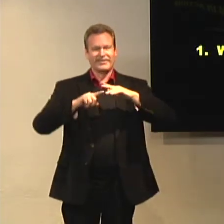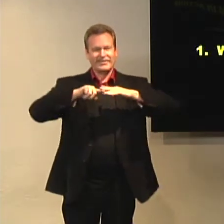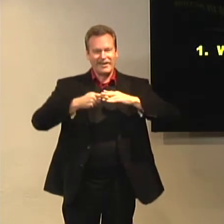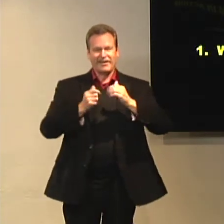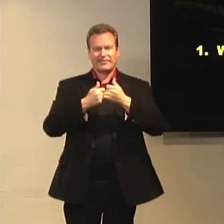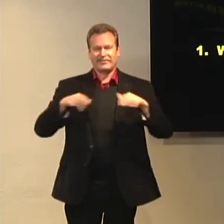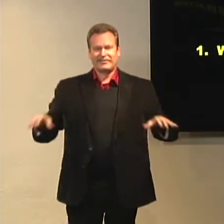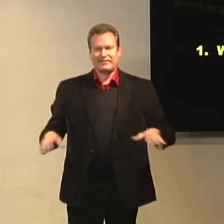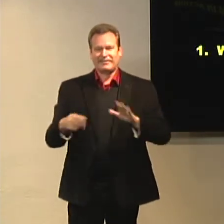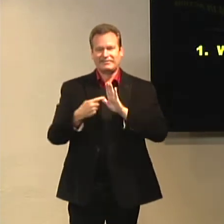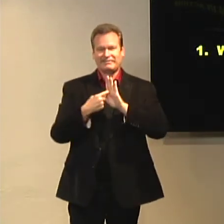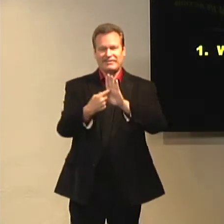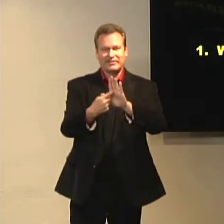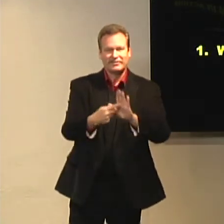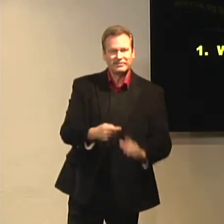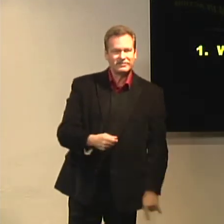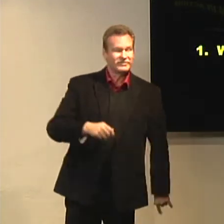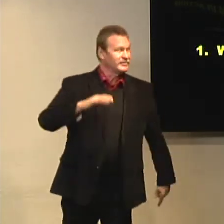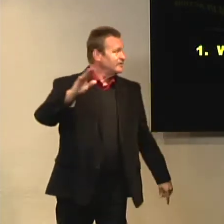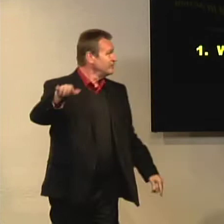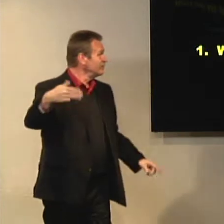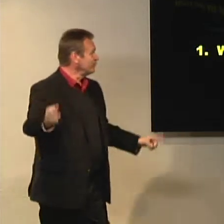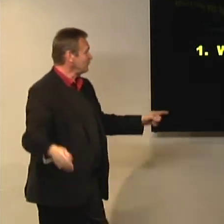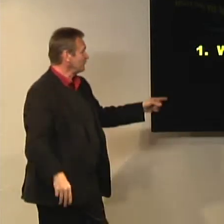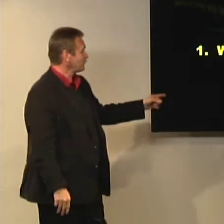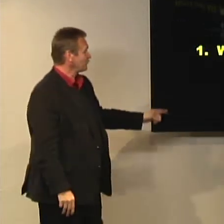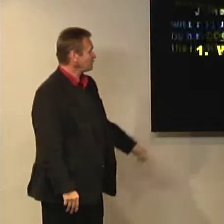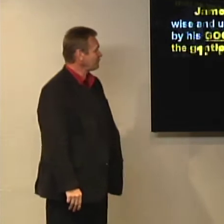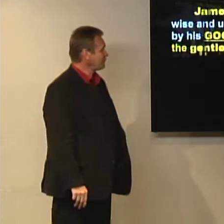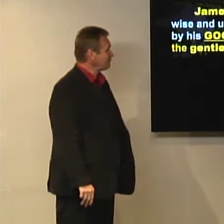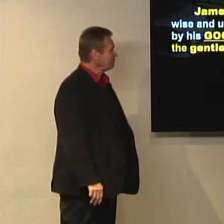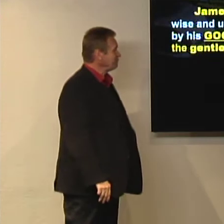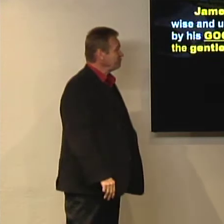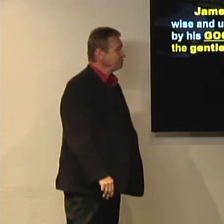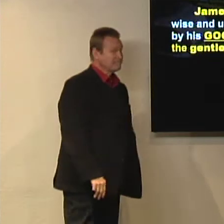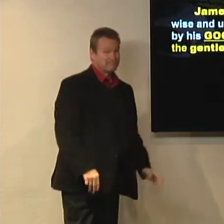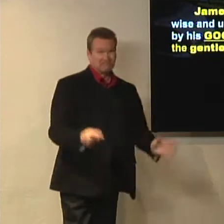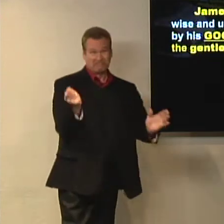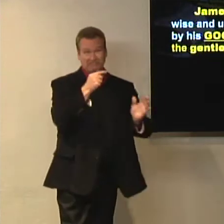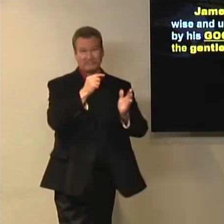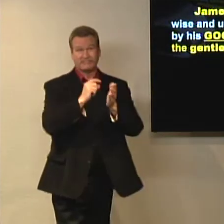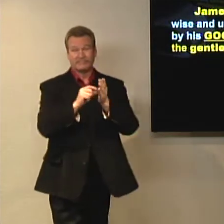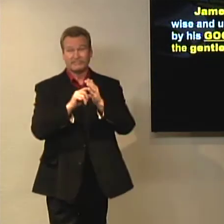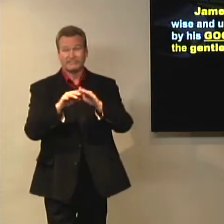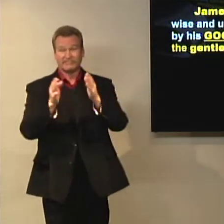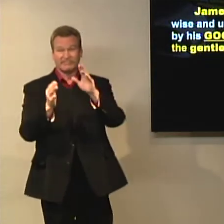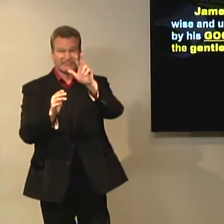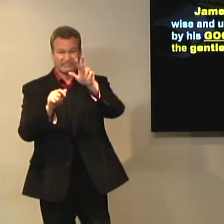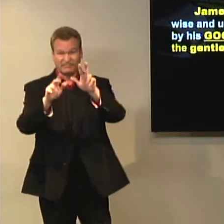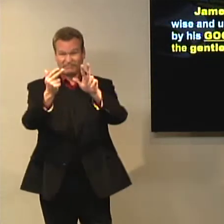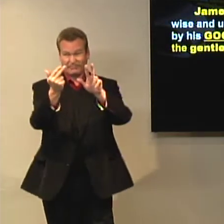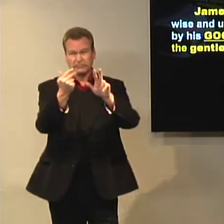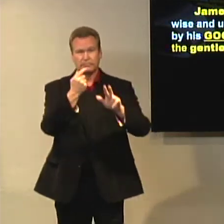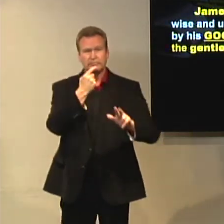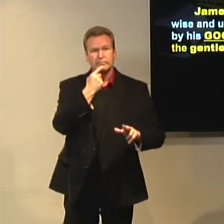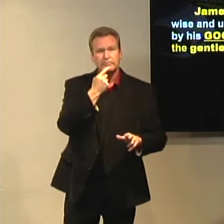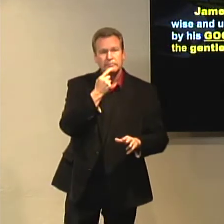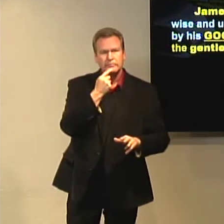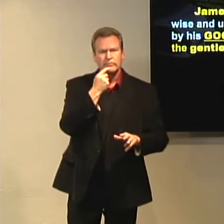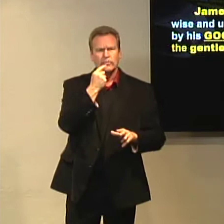his mind, into his heart. And so he's using that wisdom from Christ to reprimand the church. In James